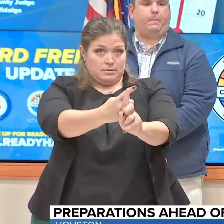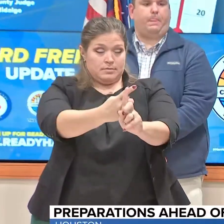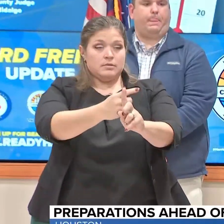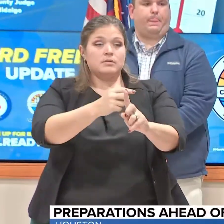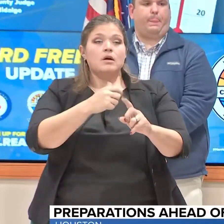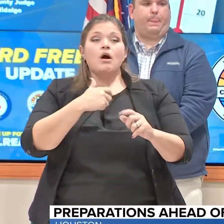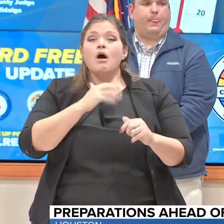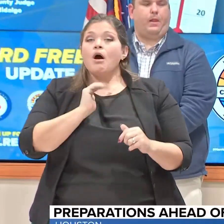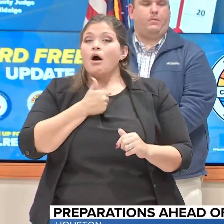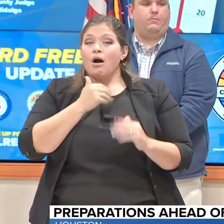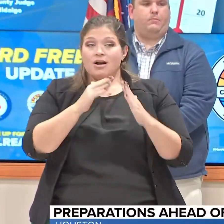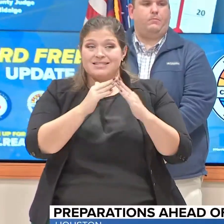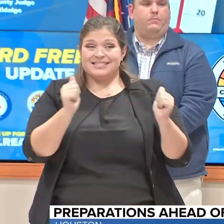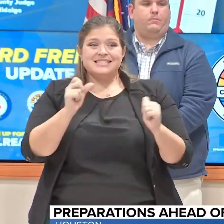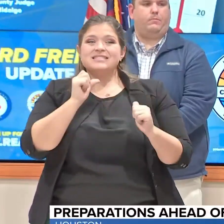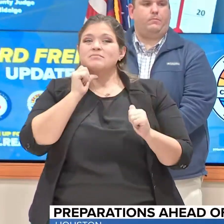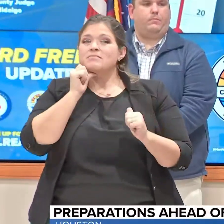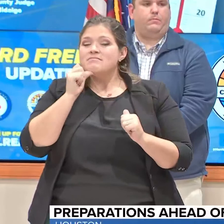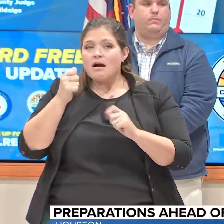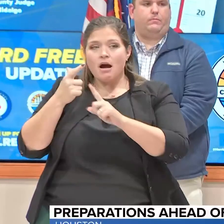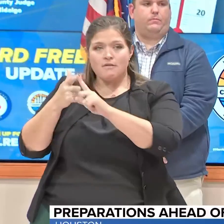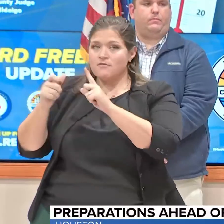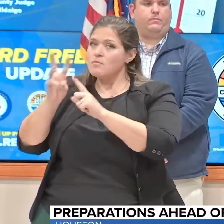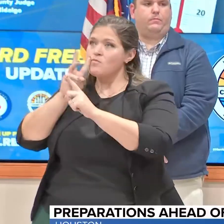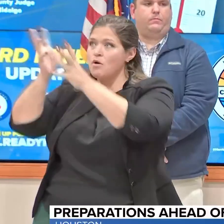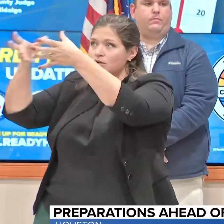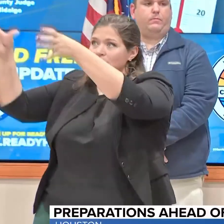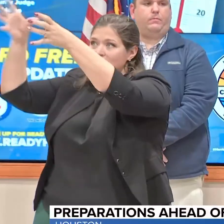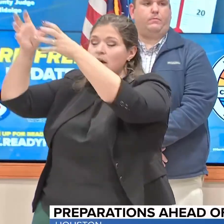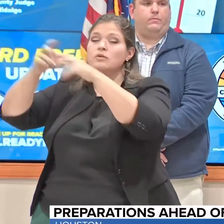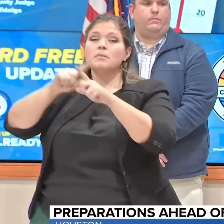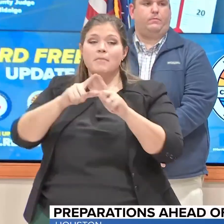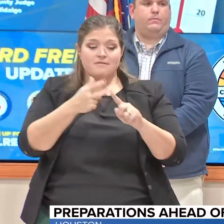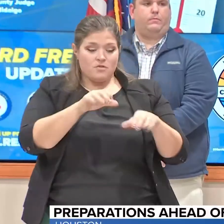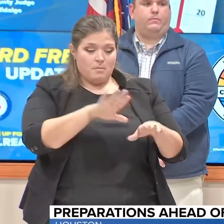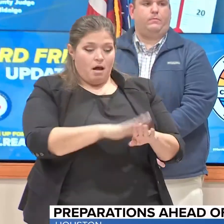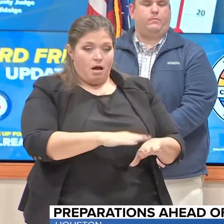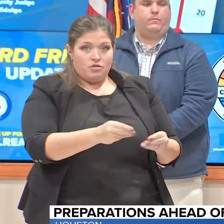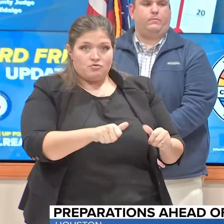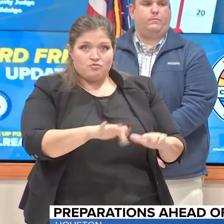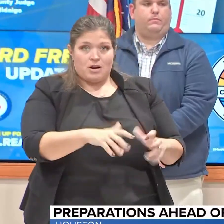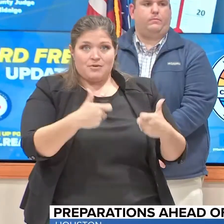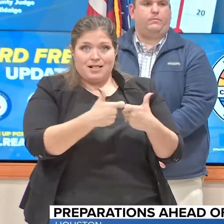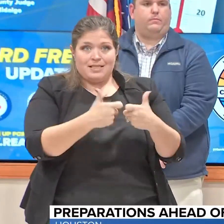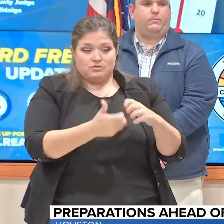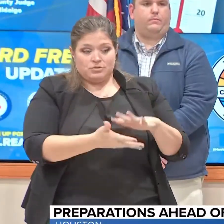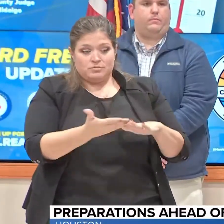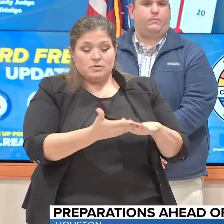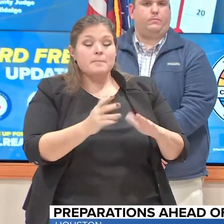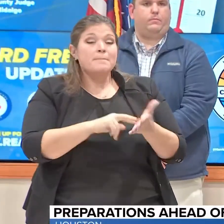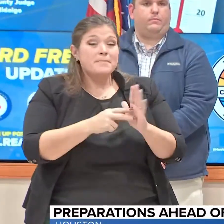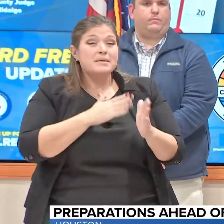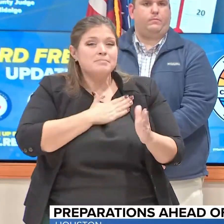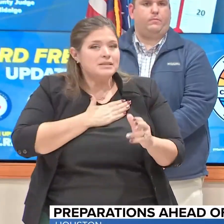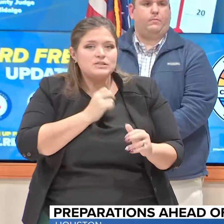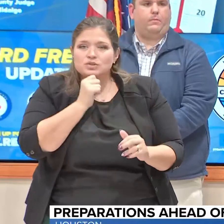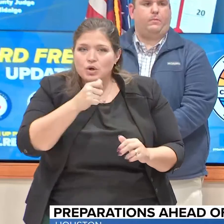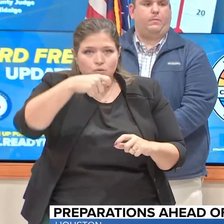water towers, but through repump stations on the ground, and it requires electricity. So we ask people not to drip their faucets